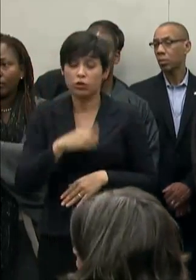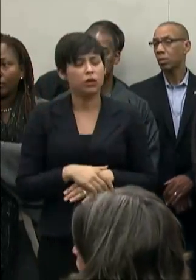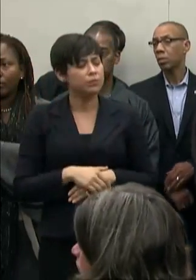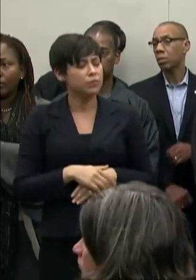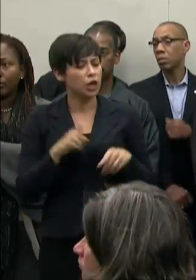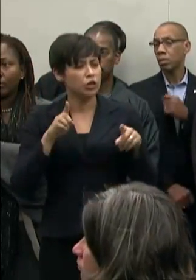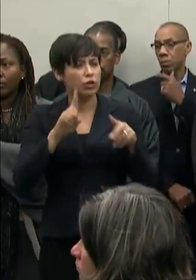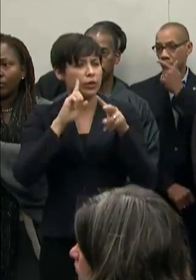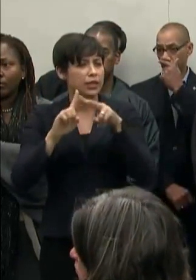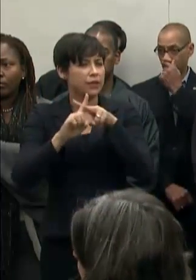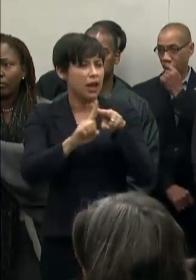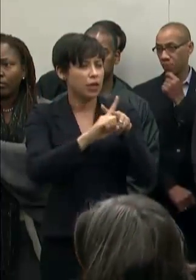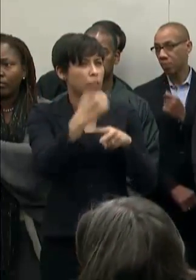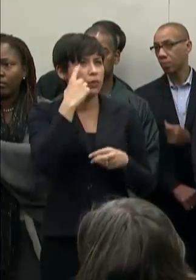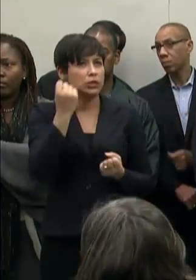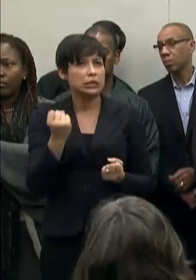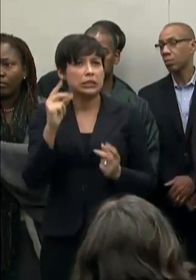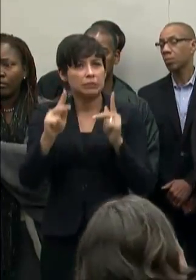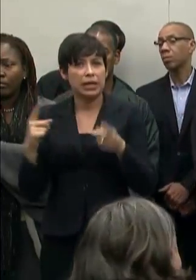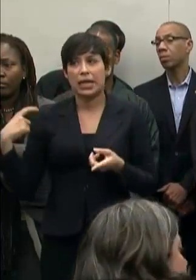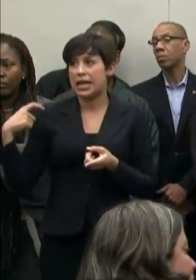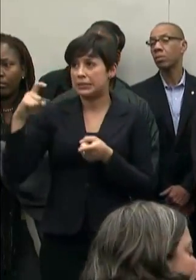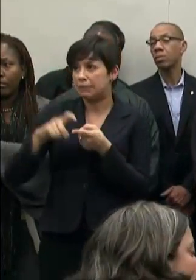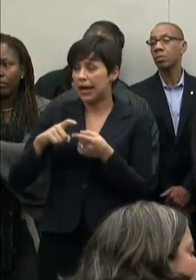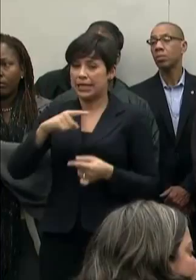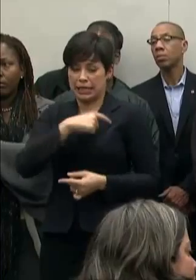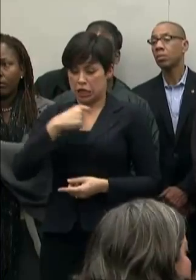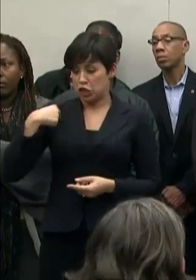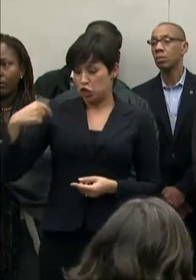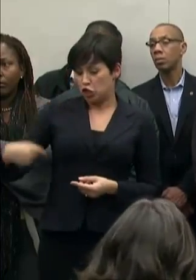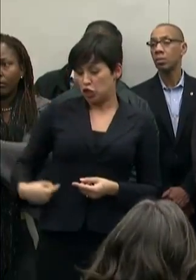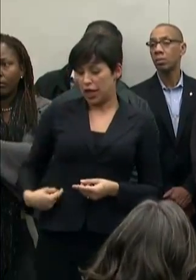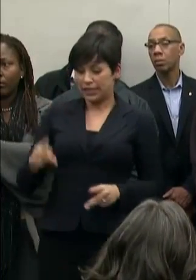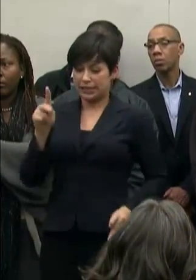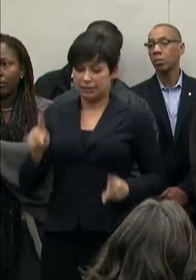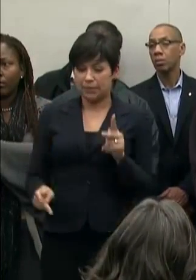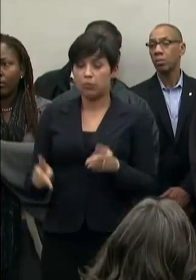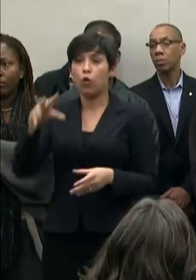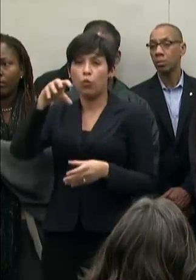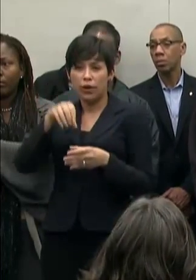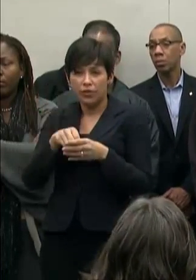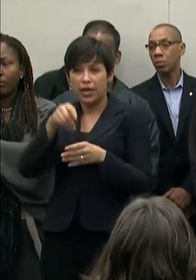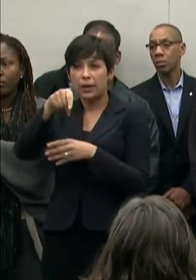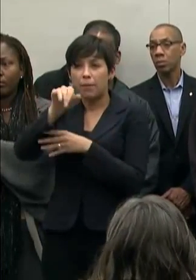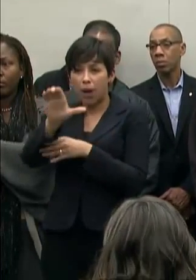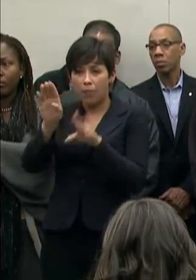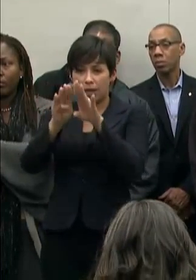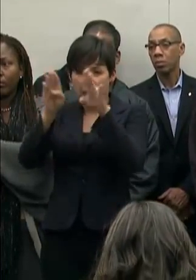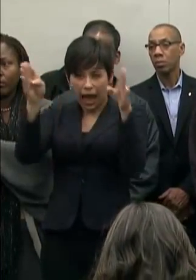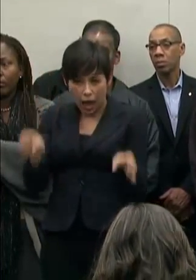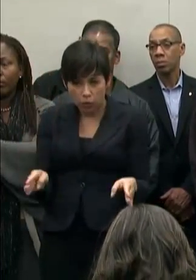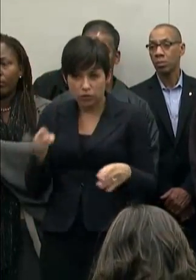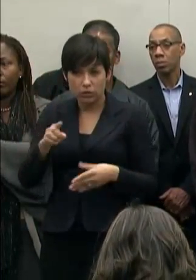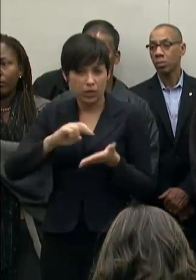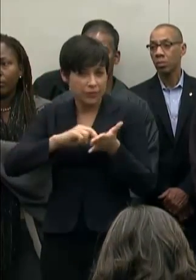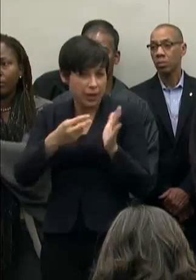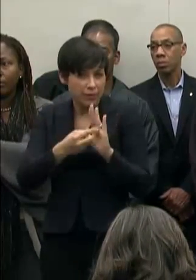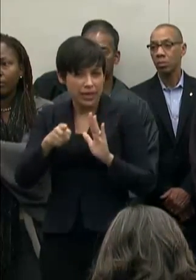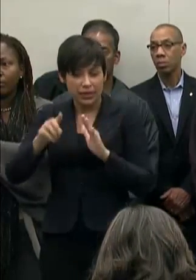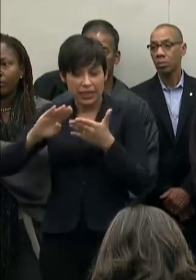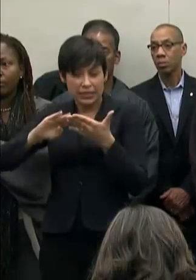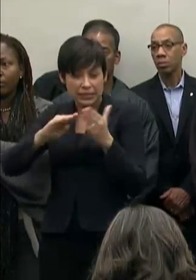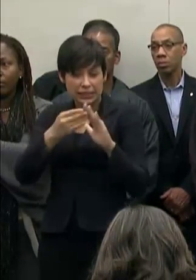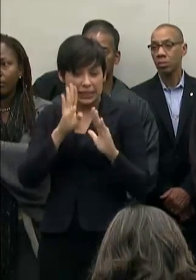a big population of Hispanics and Chinese in the public housing, did the city